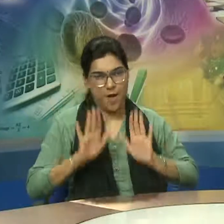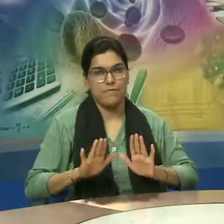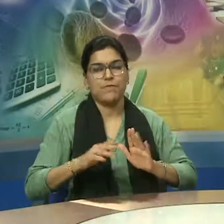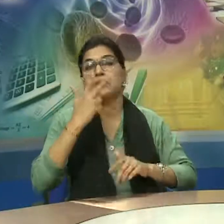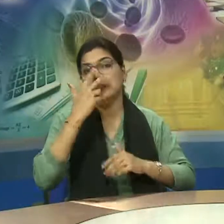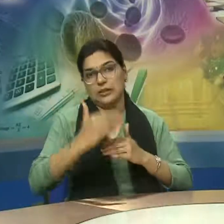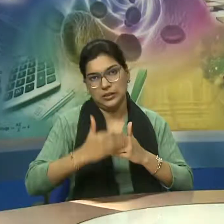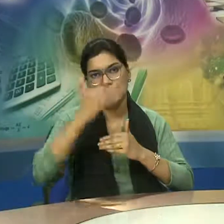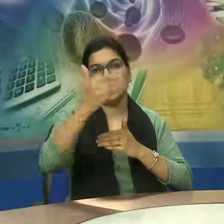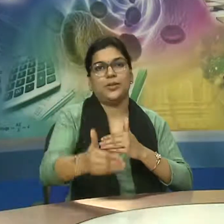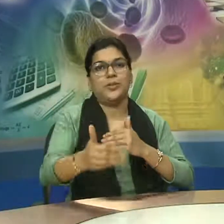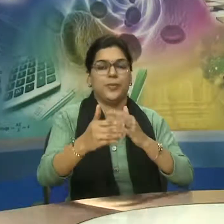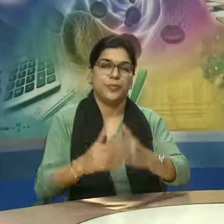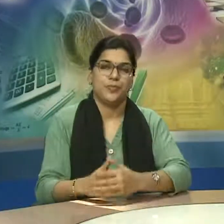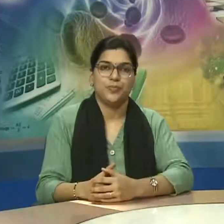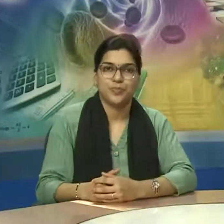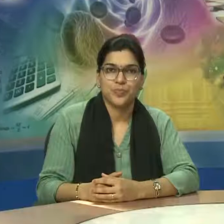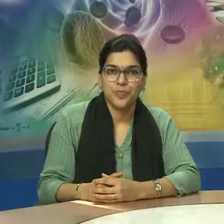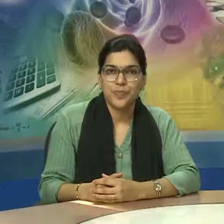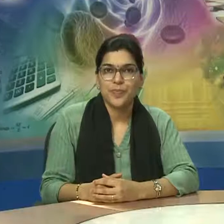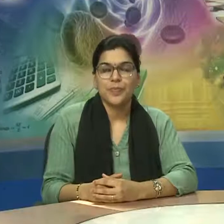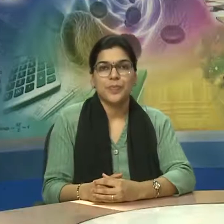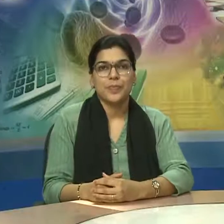How to put it in sentence? Let's see.